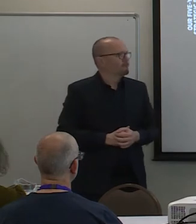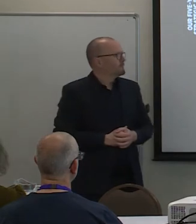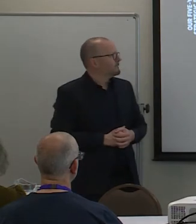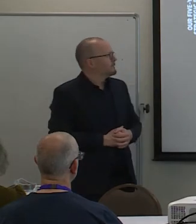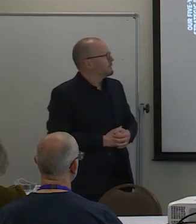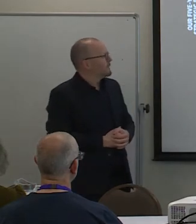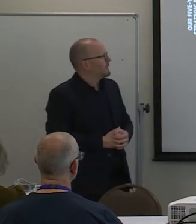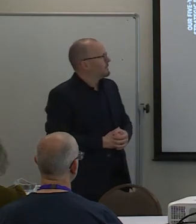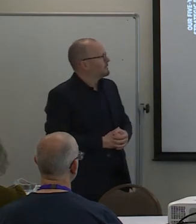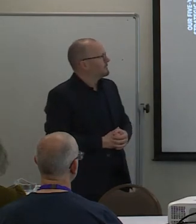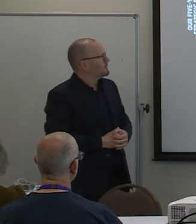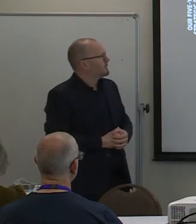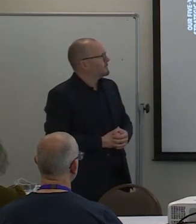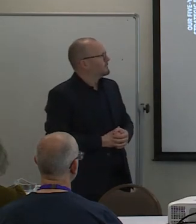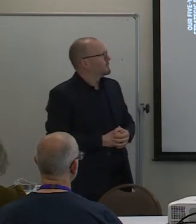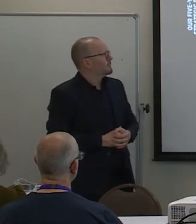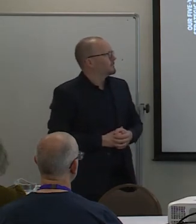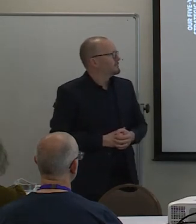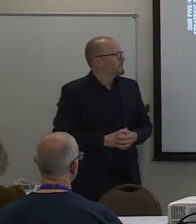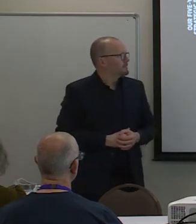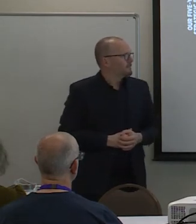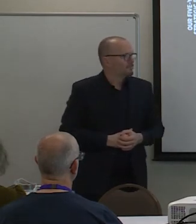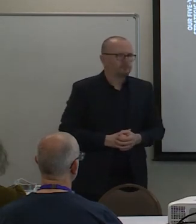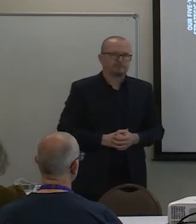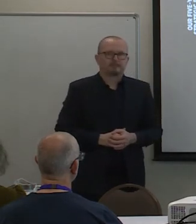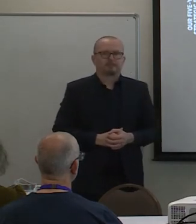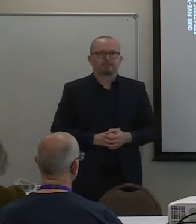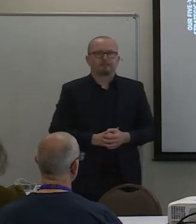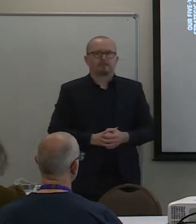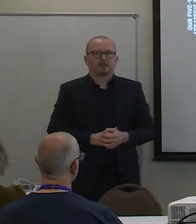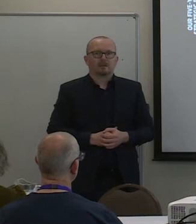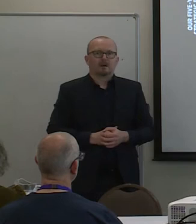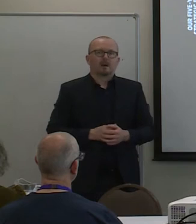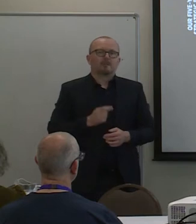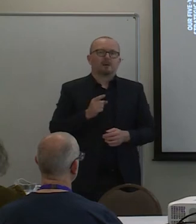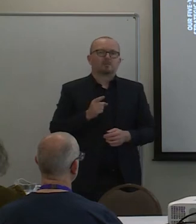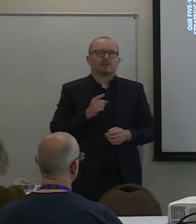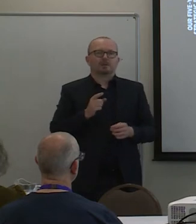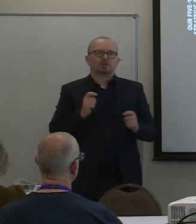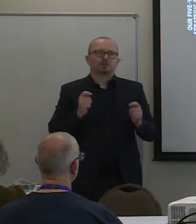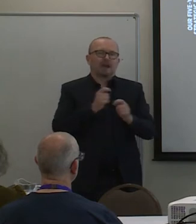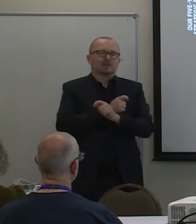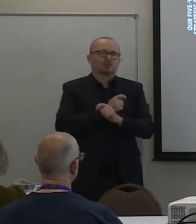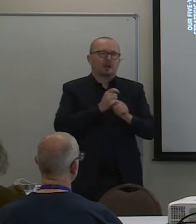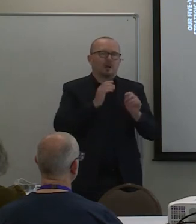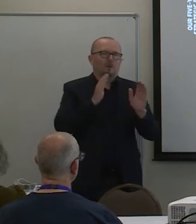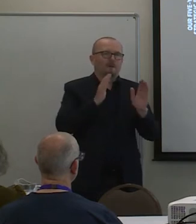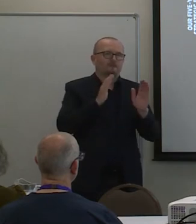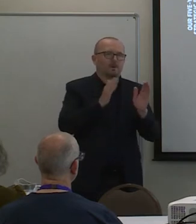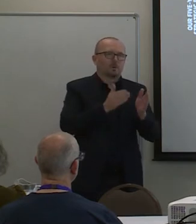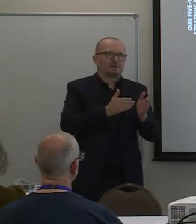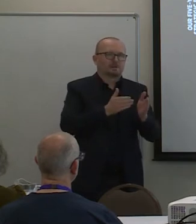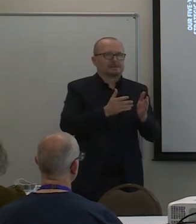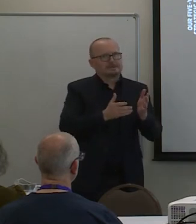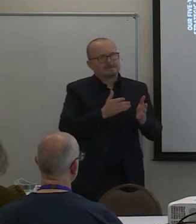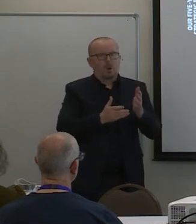And we re-identified. The museum, I think it's fair to say when we arrived, it wasn't completely against photographers, but